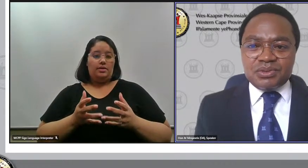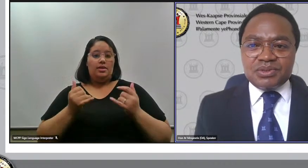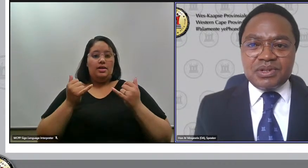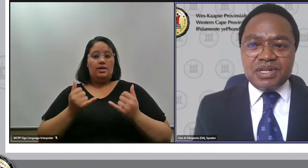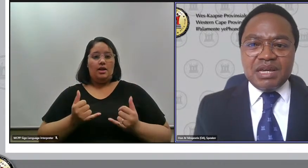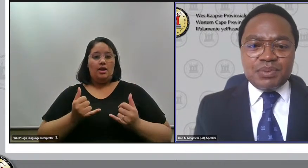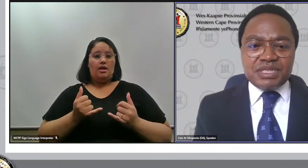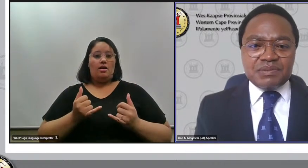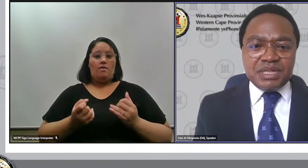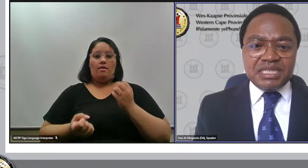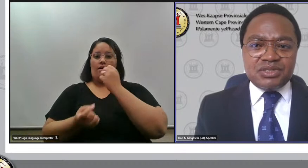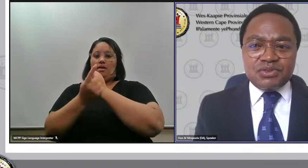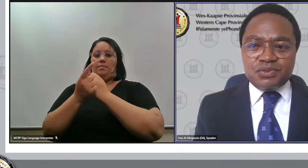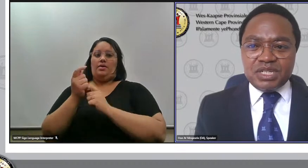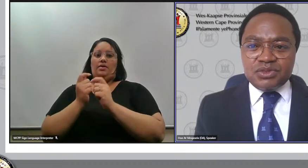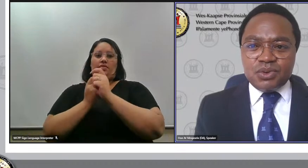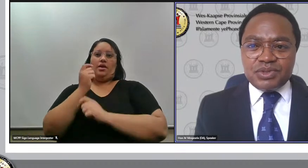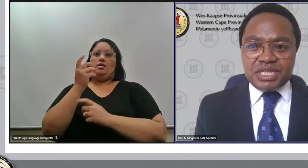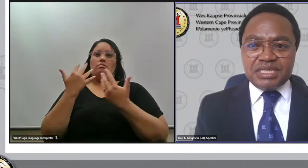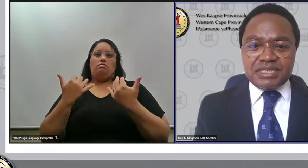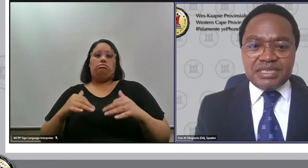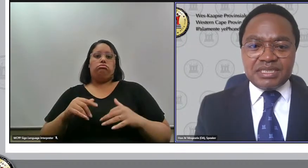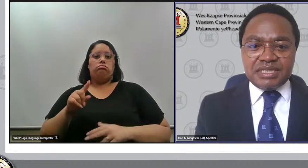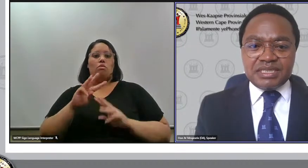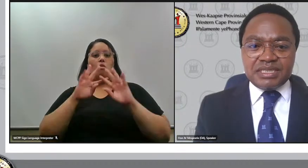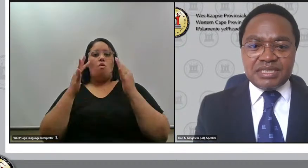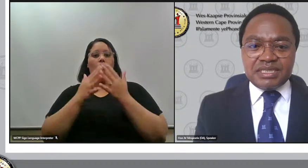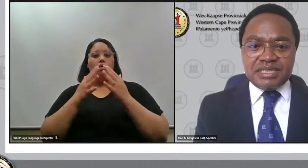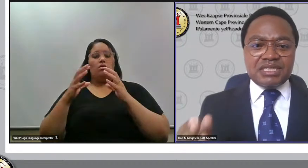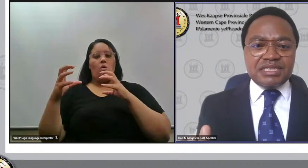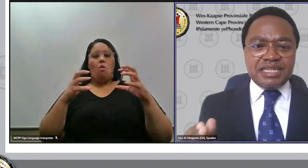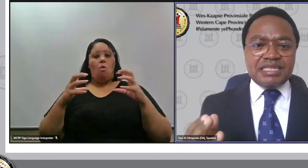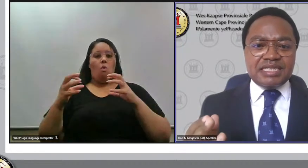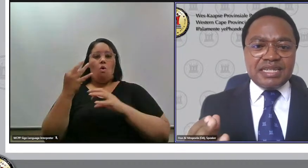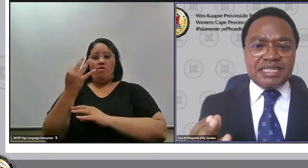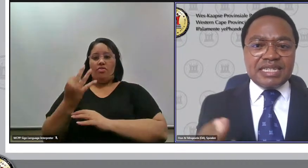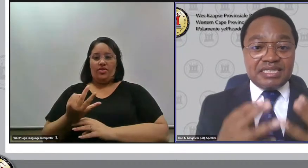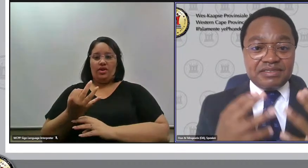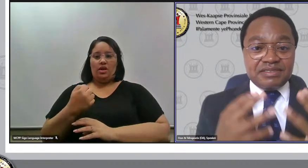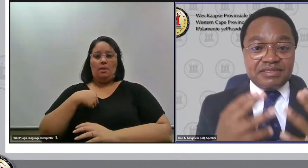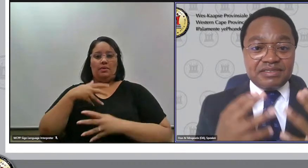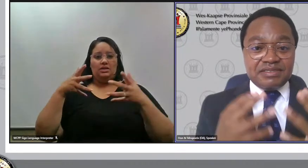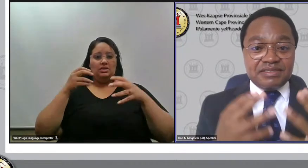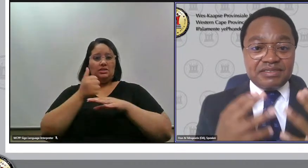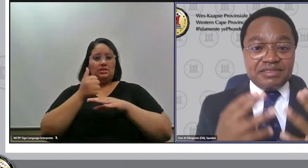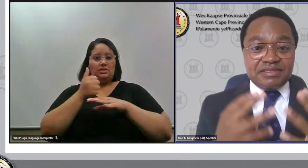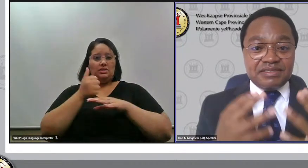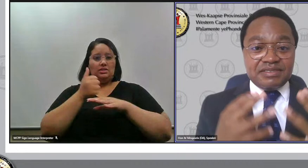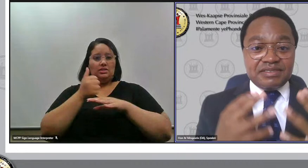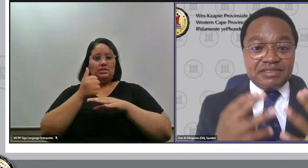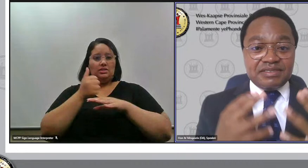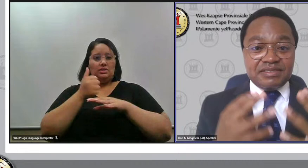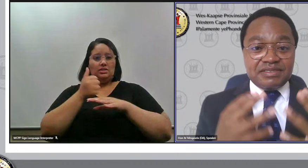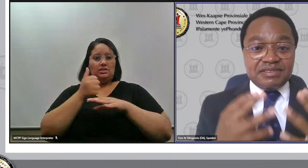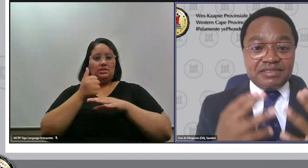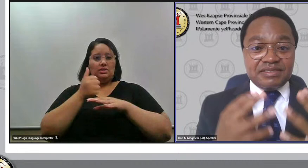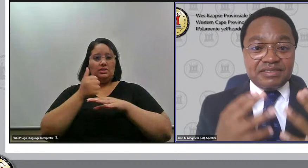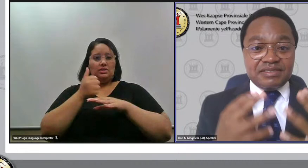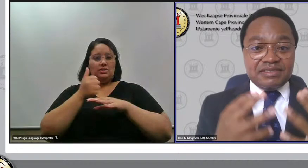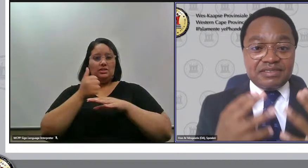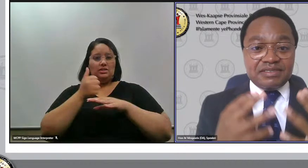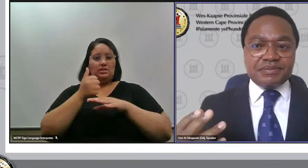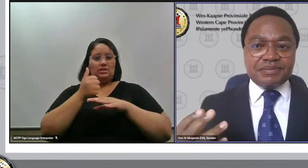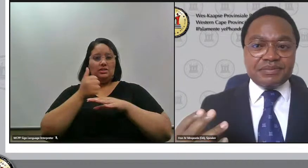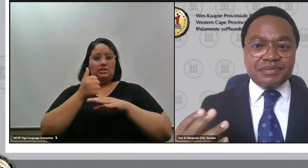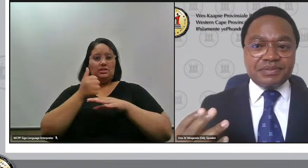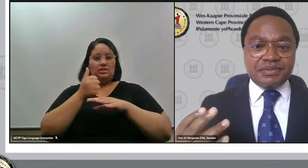to a possibility of World War III. And I'm sitting here as an executive of this institution. I keep